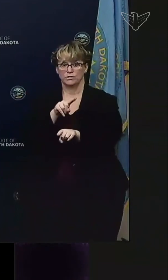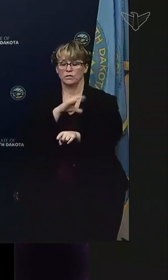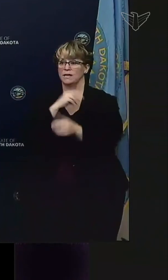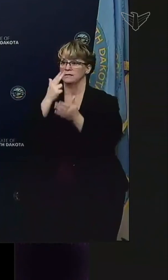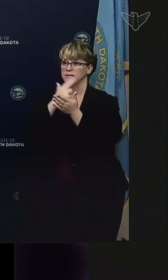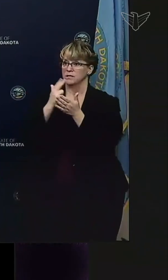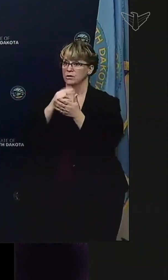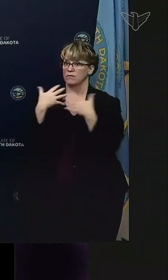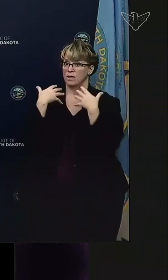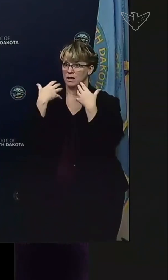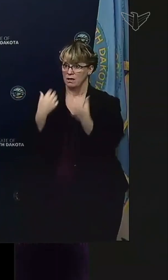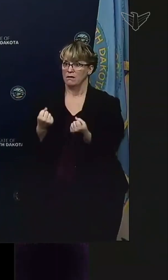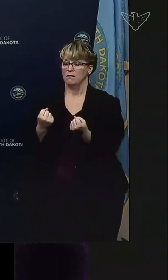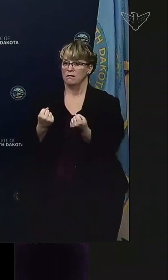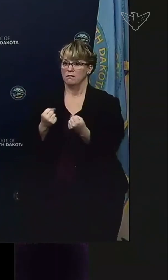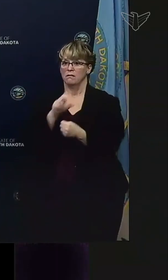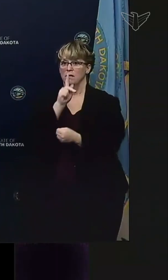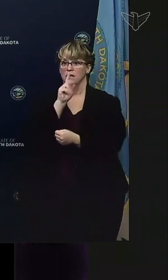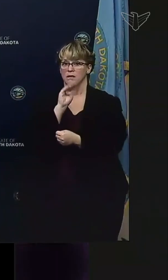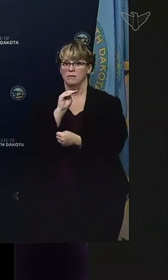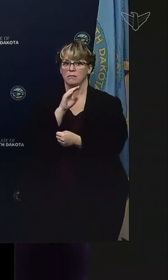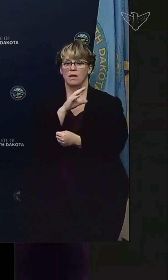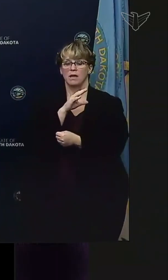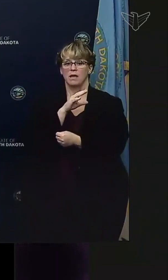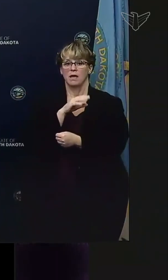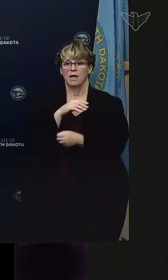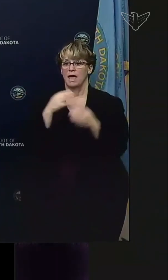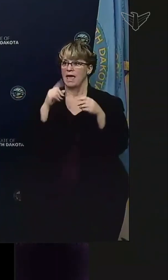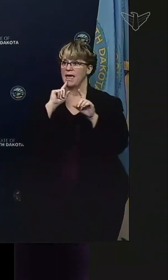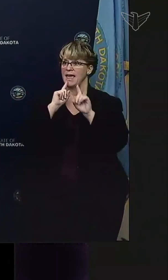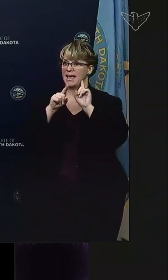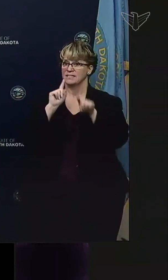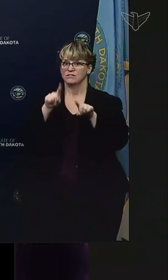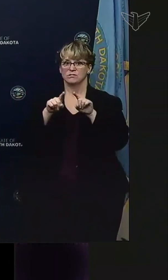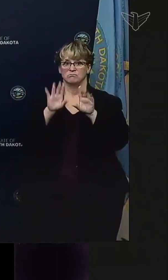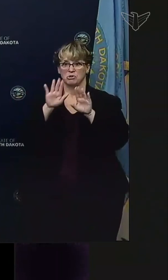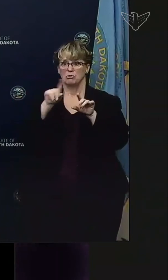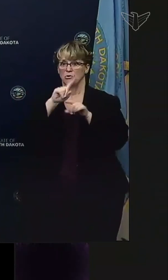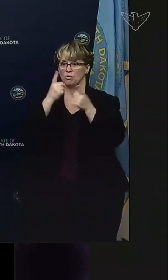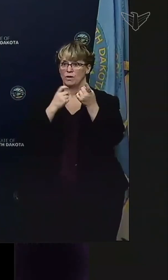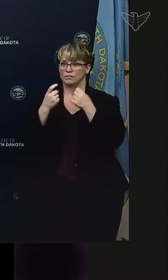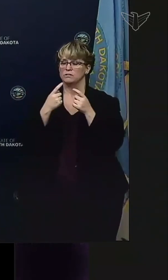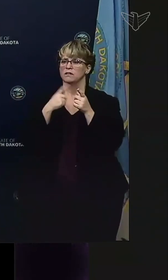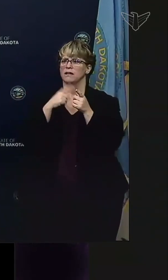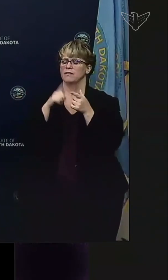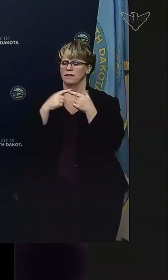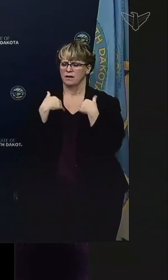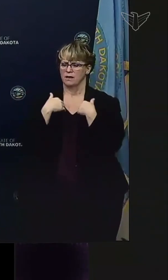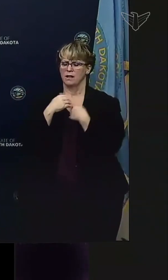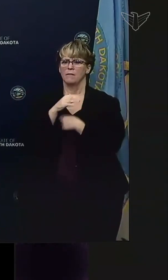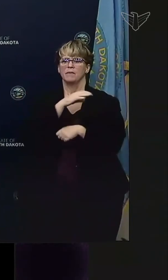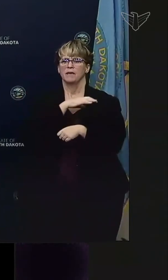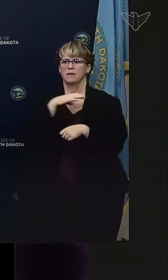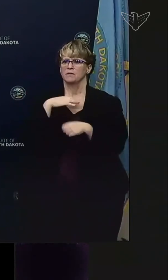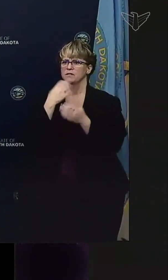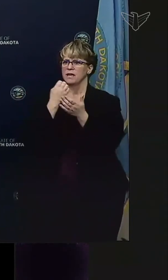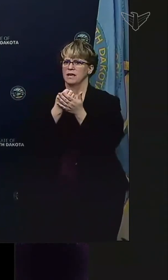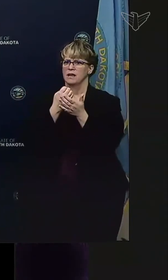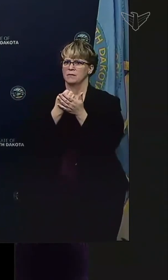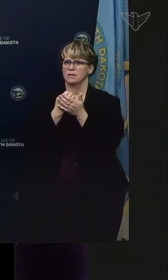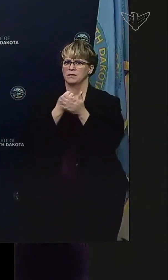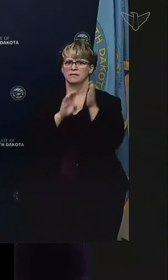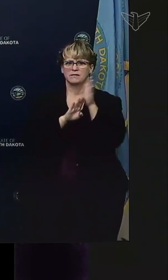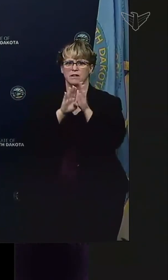as the Secretary of Health, Kim Malzum-Risden, will be there answering public health questions, and then we have Commissioner of Economic Development,